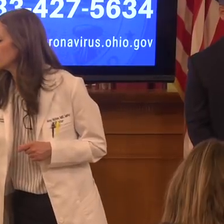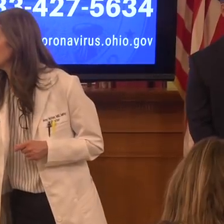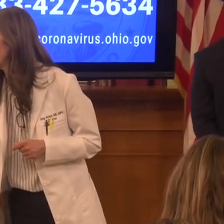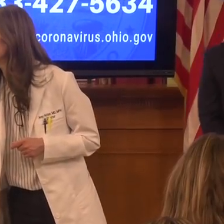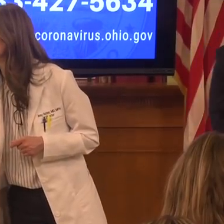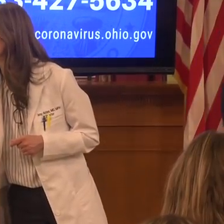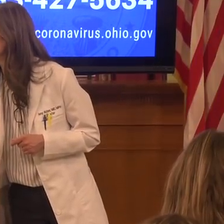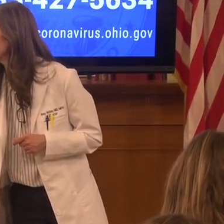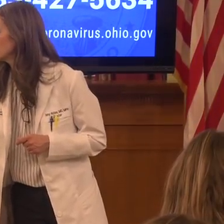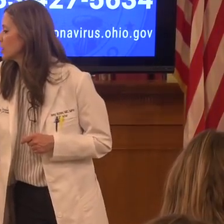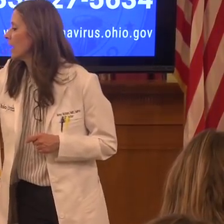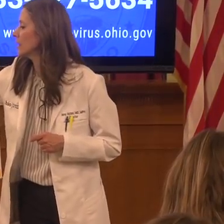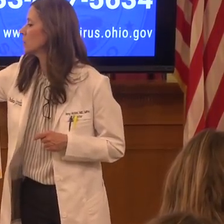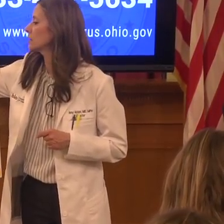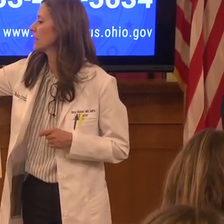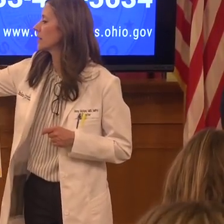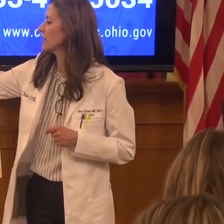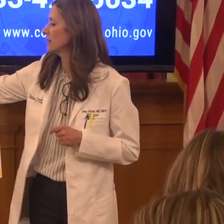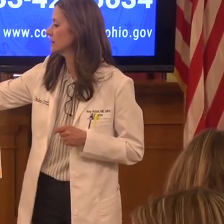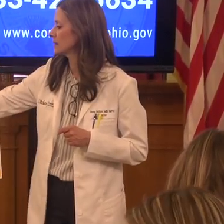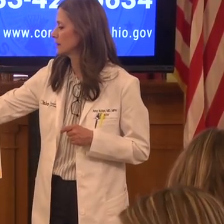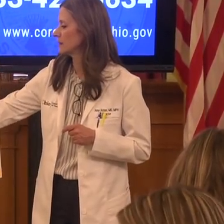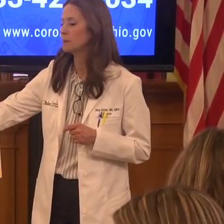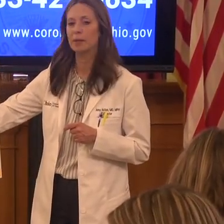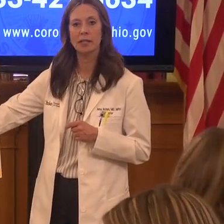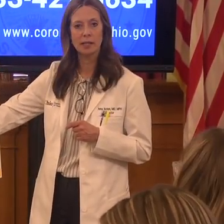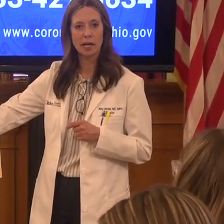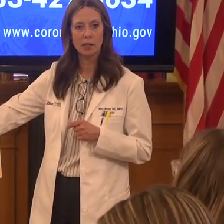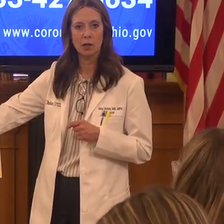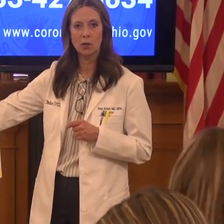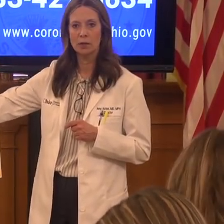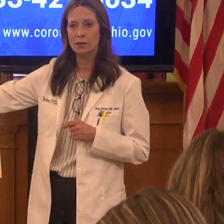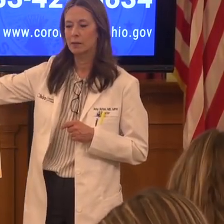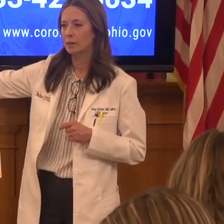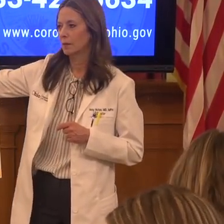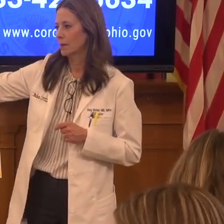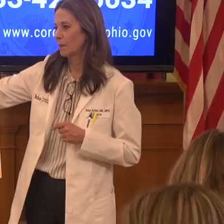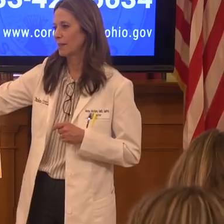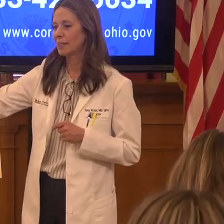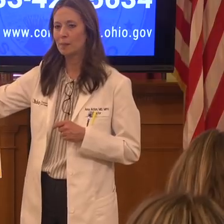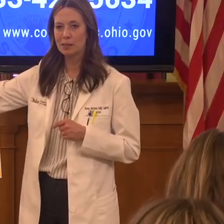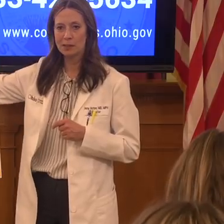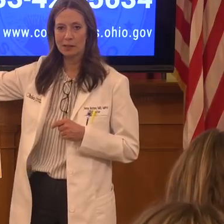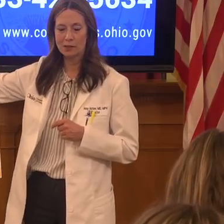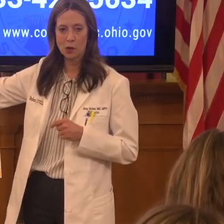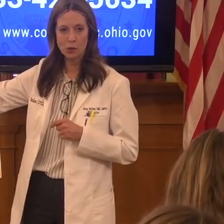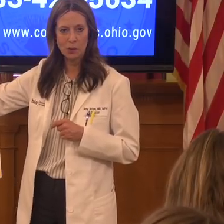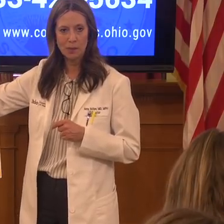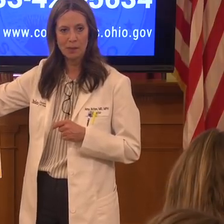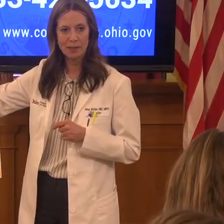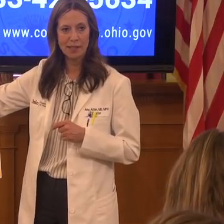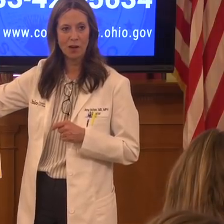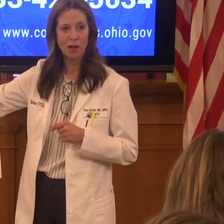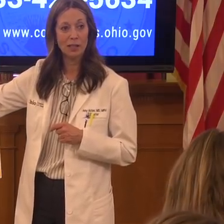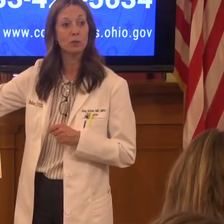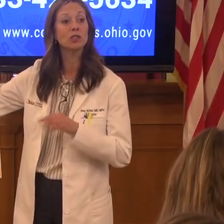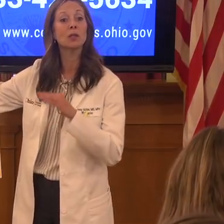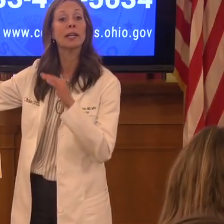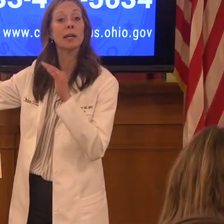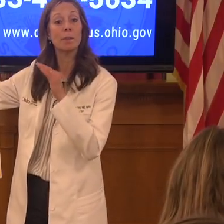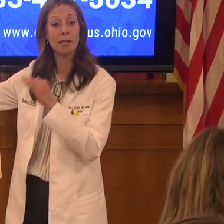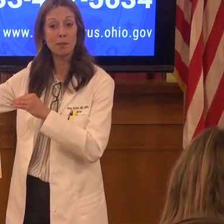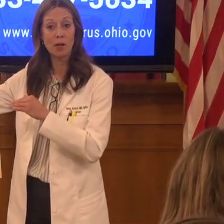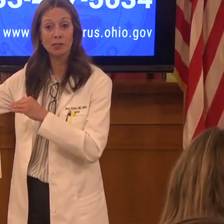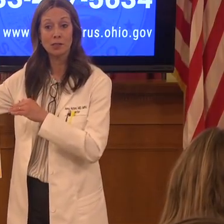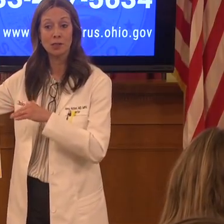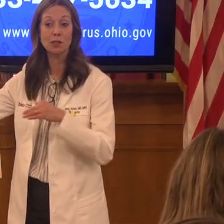We've talked about the fact that China was like this. Big yellow. My team has joked with me because I call it, would you